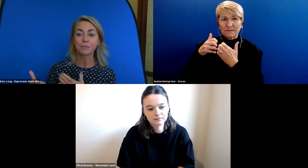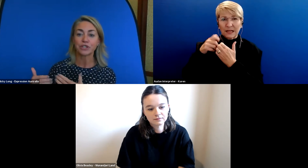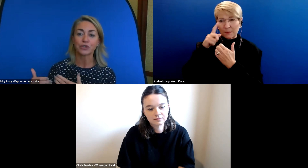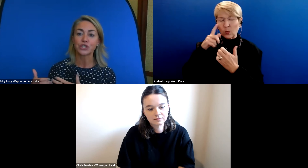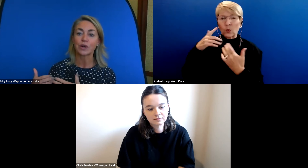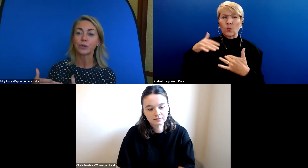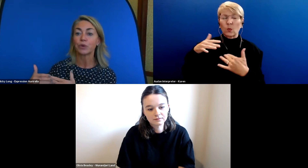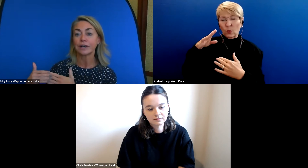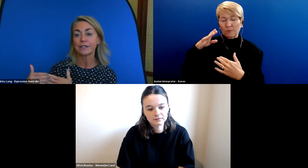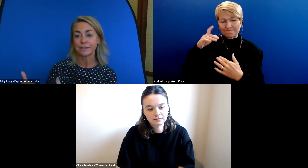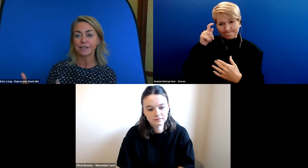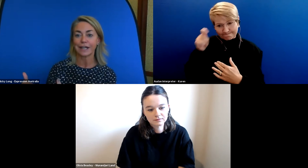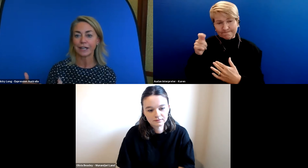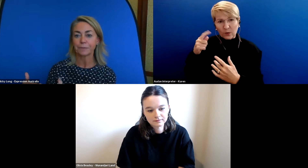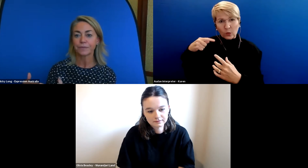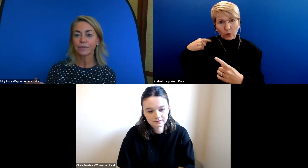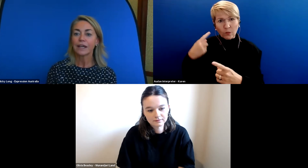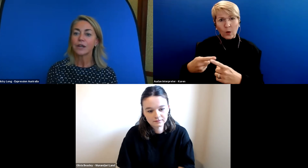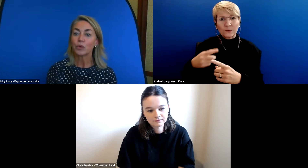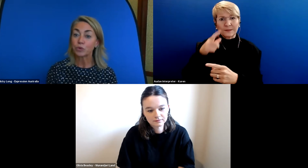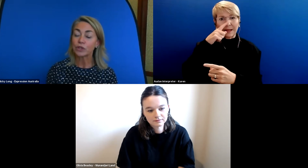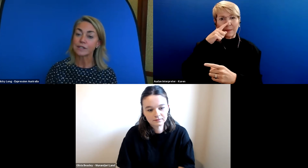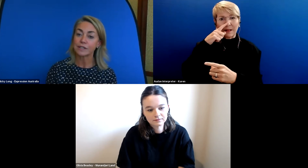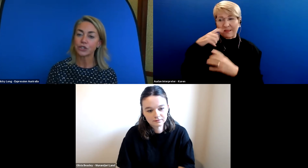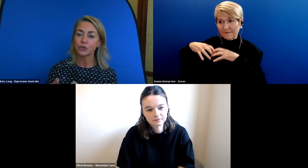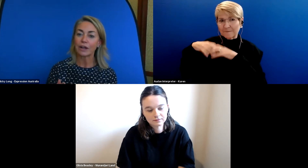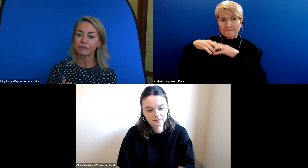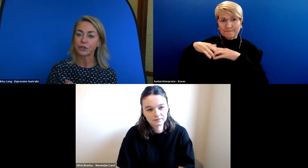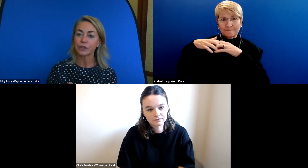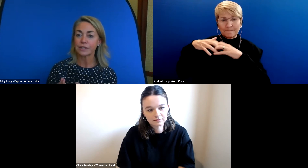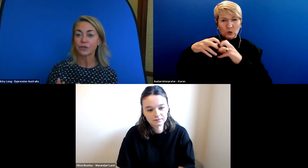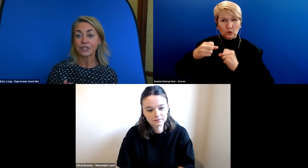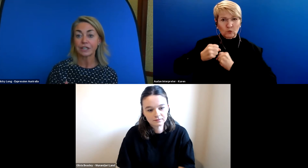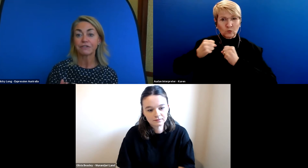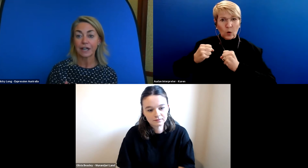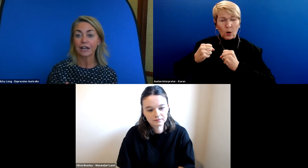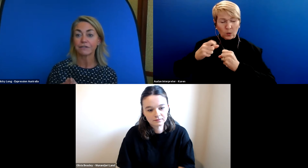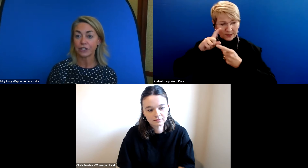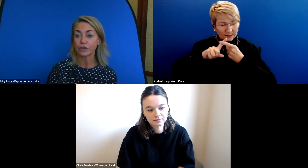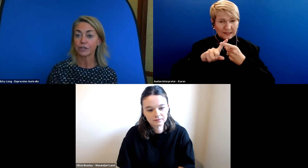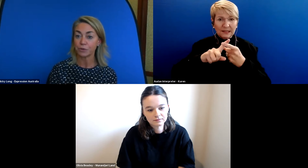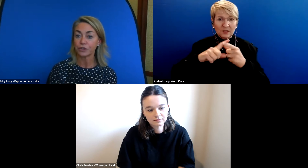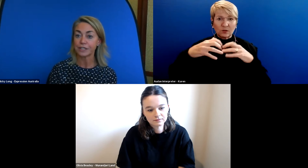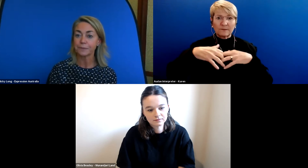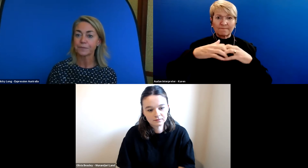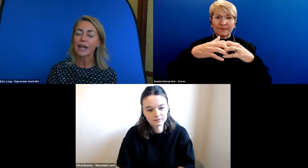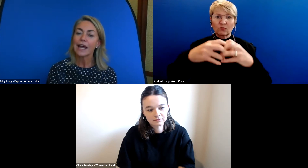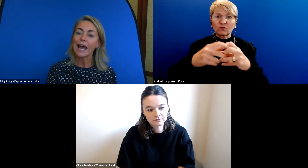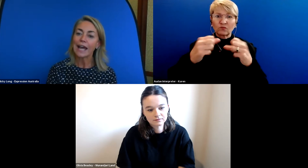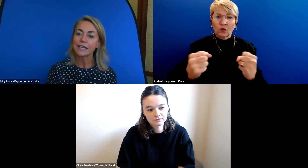made Expression Australia what it is today. We will continue our focus on the deaf and hard of hearing